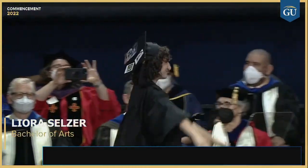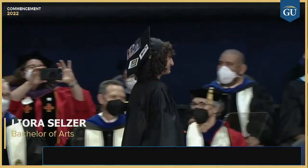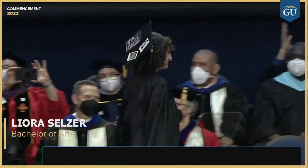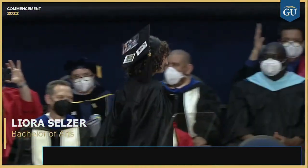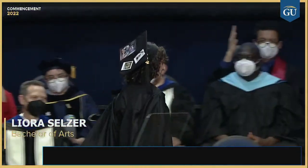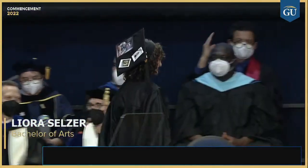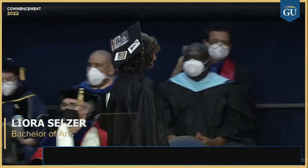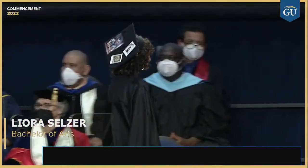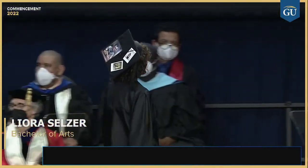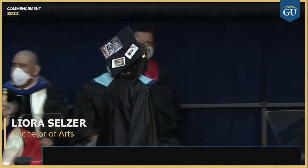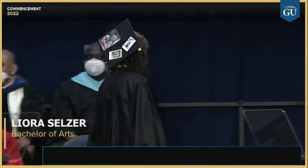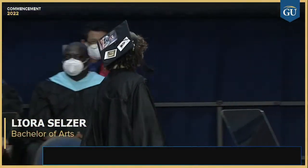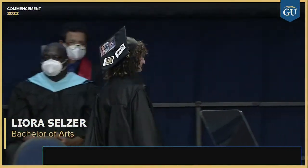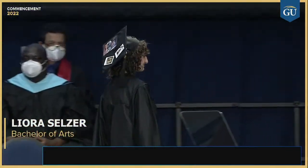Congratulations to everyone.